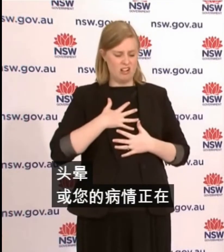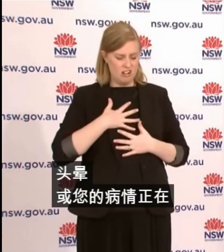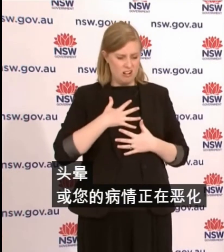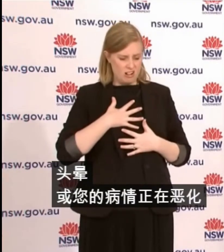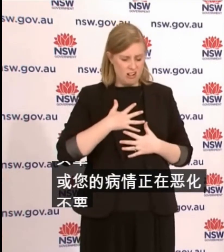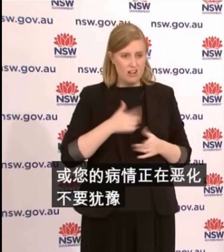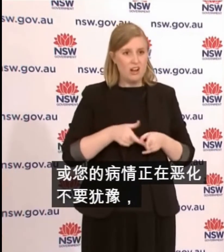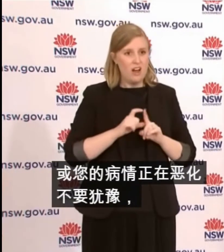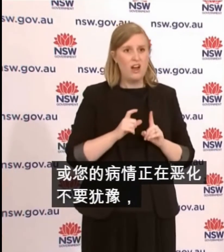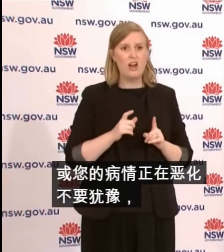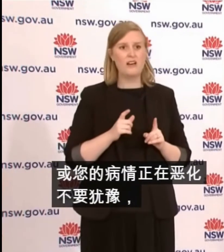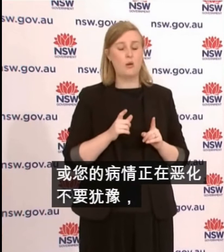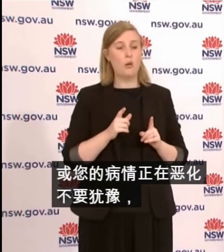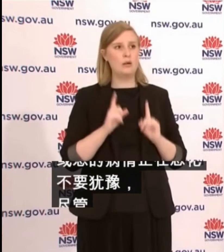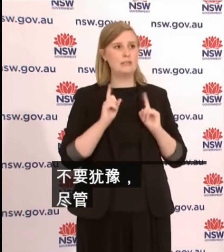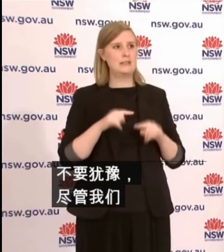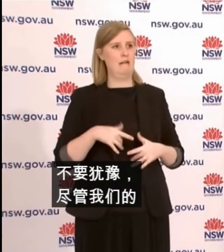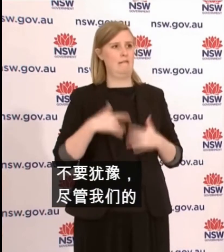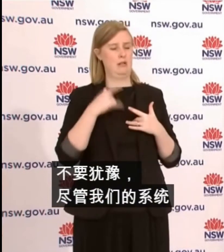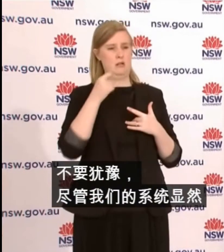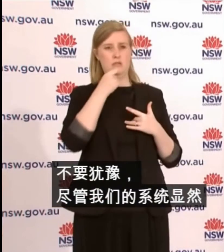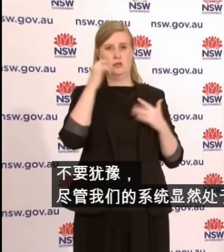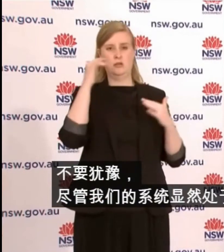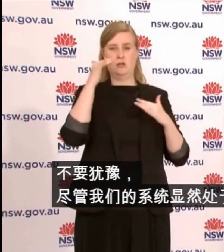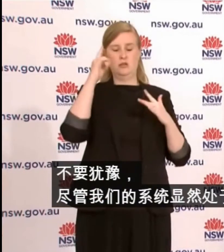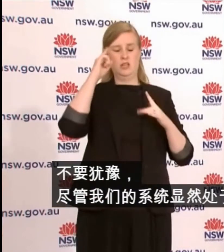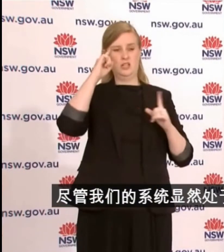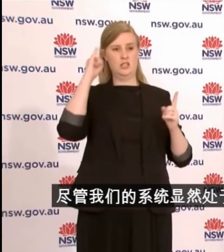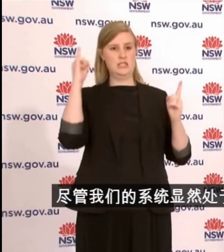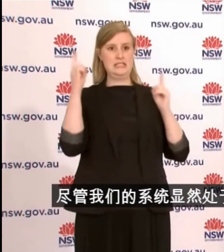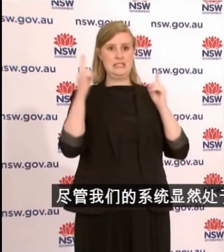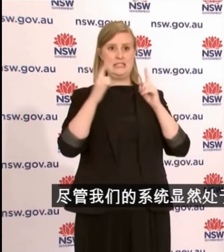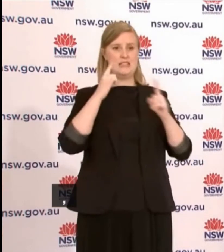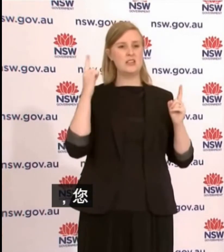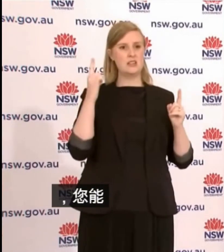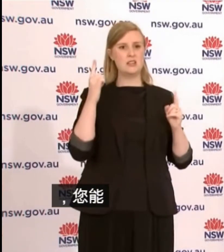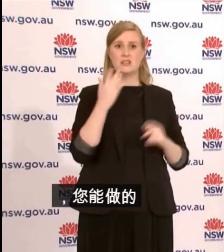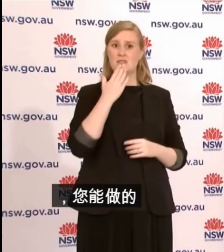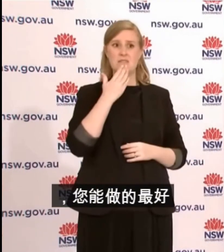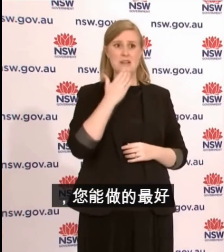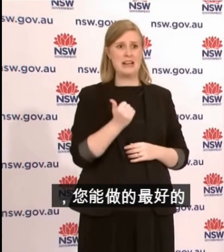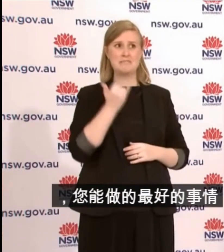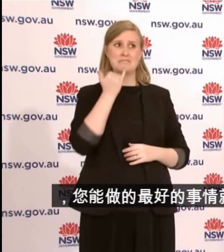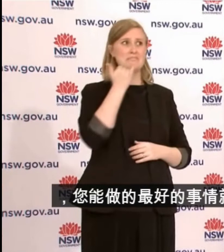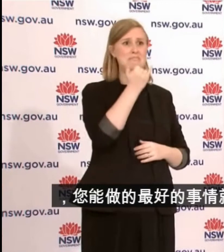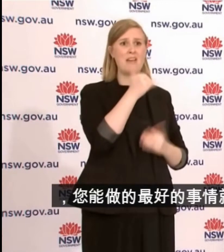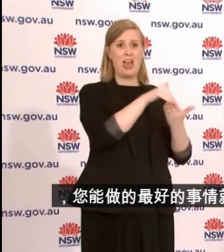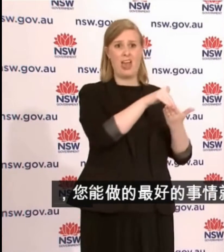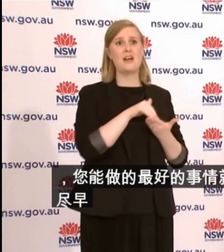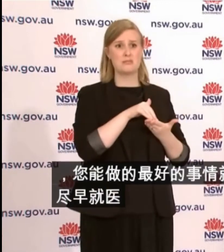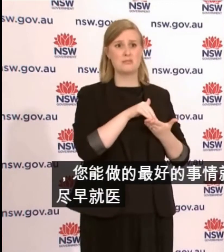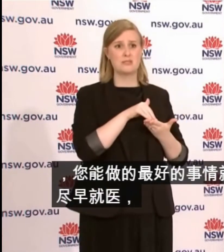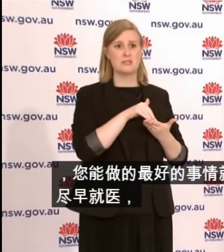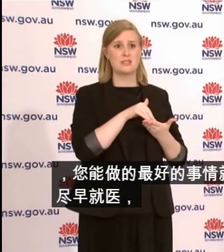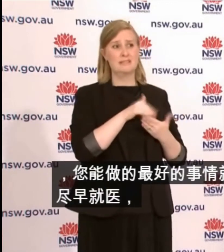deteriorating, do not hesitate. Although our system is clearly under stress, the best thing you can do is present